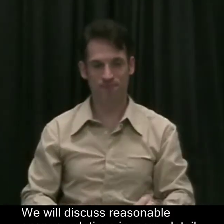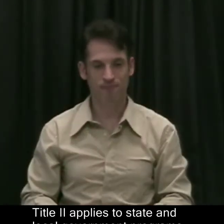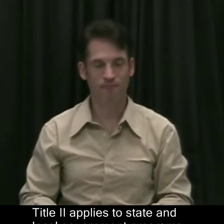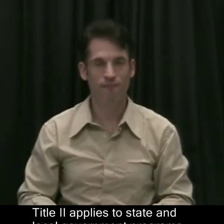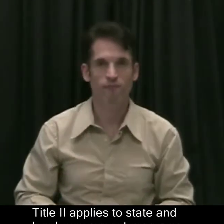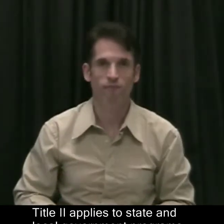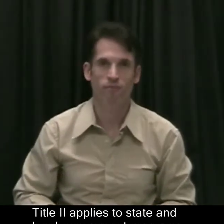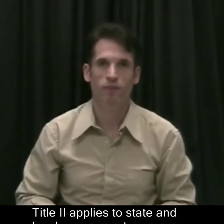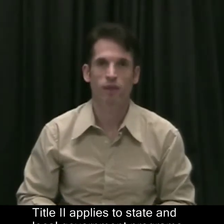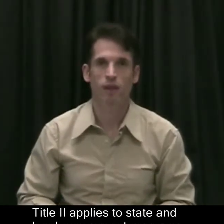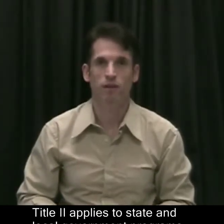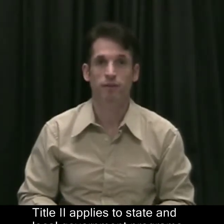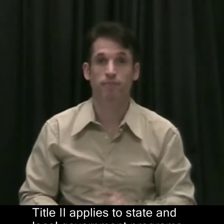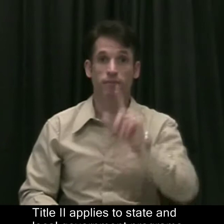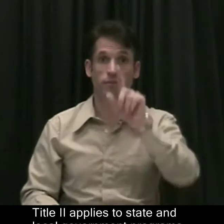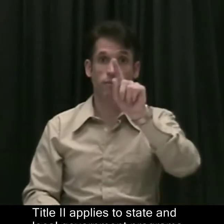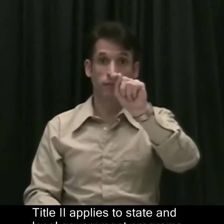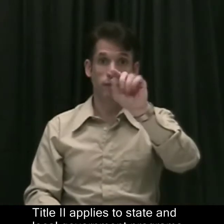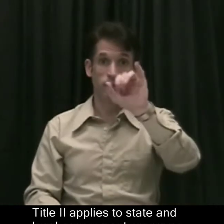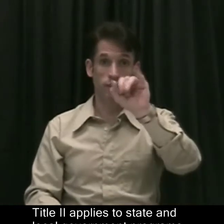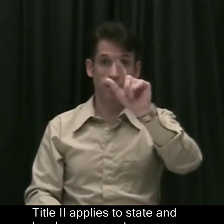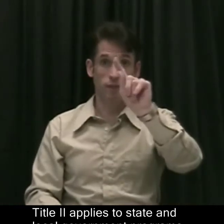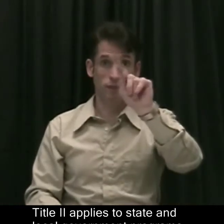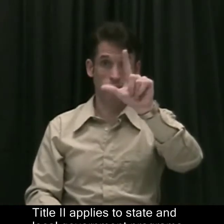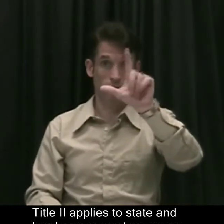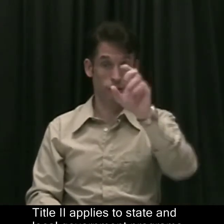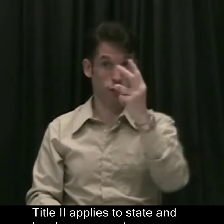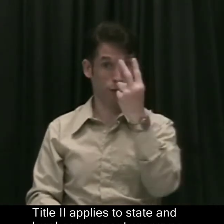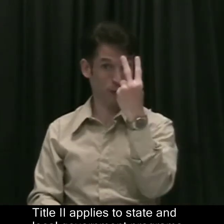Title II applies to state and local government programs.